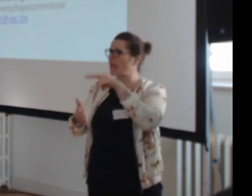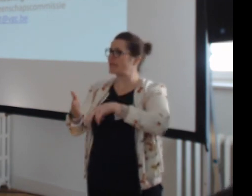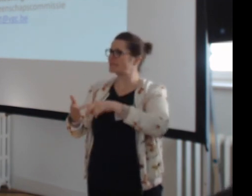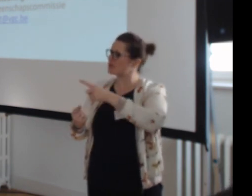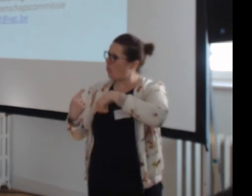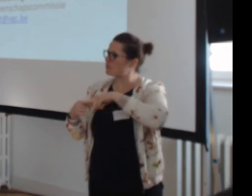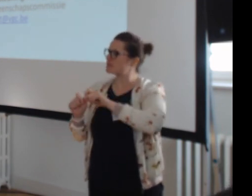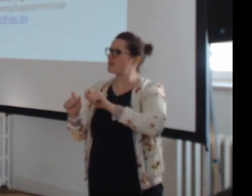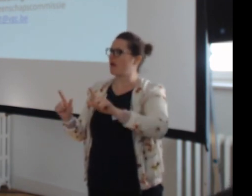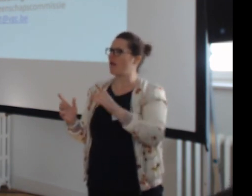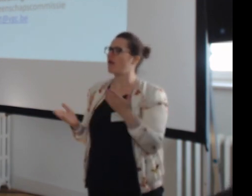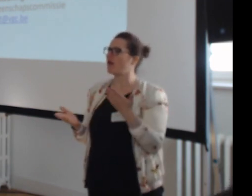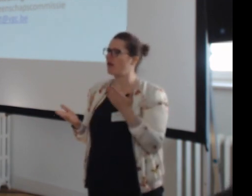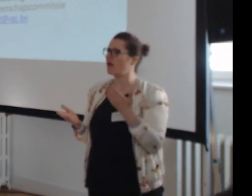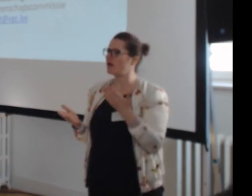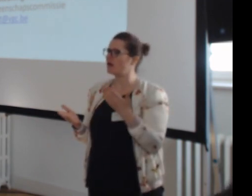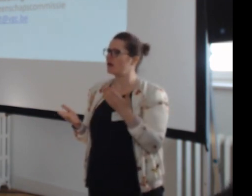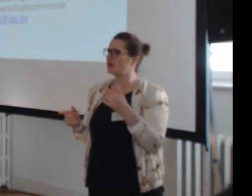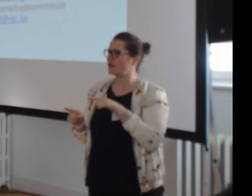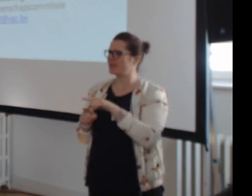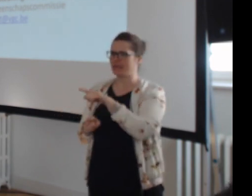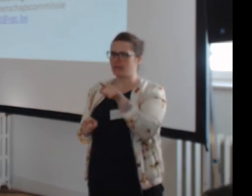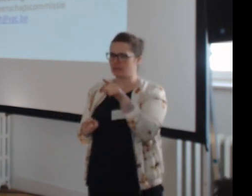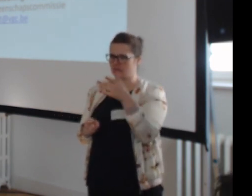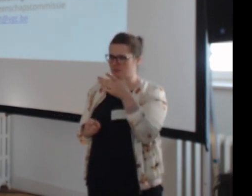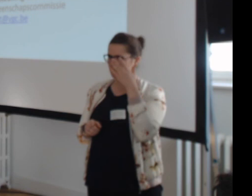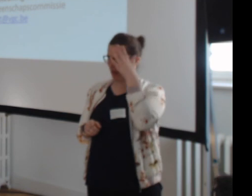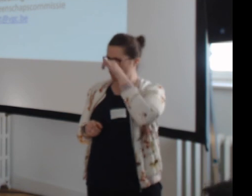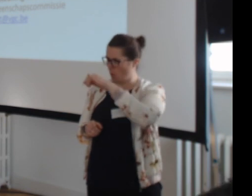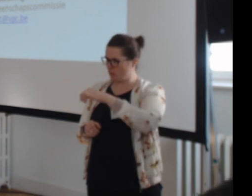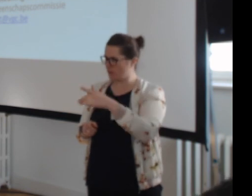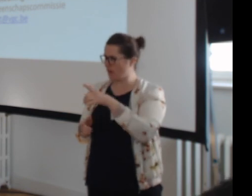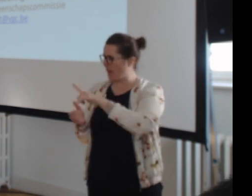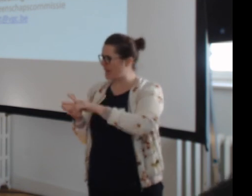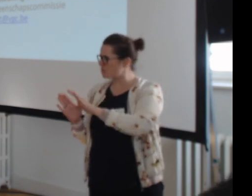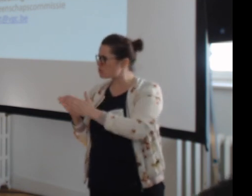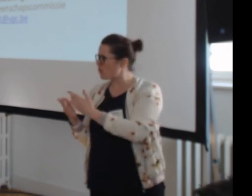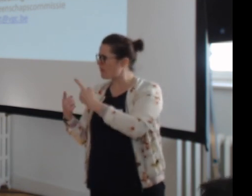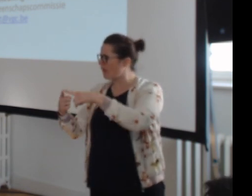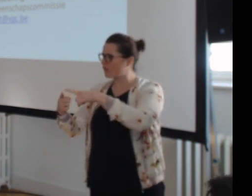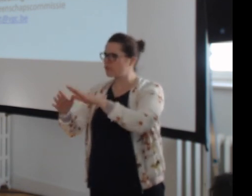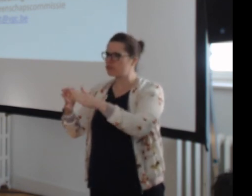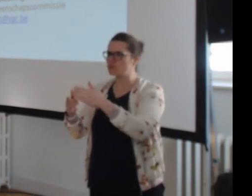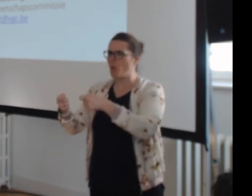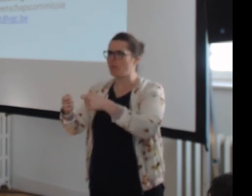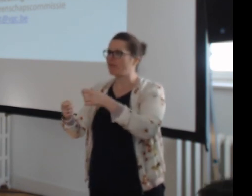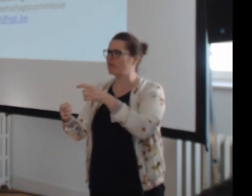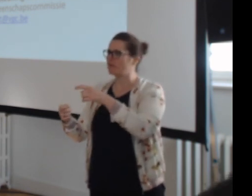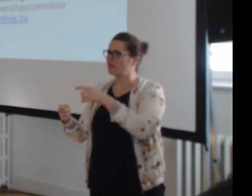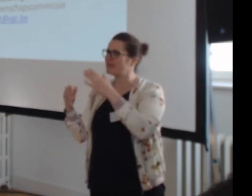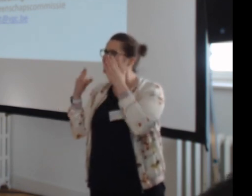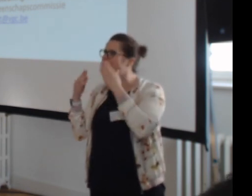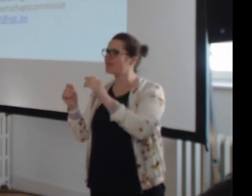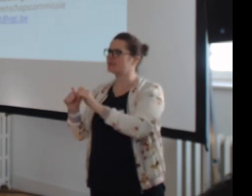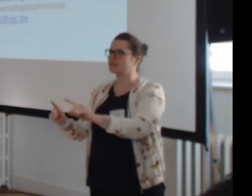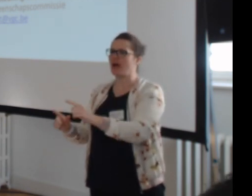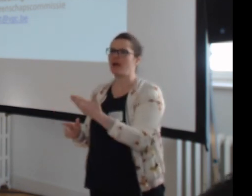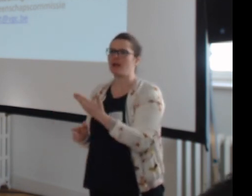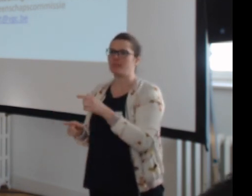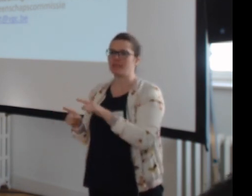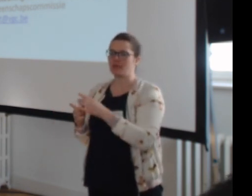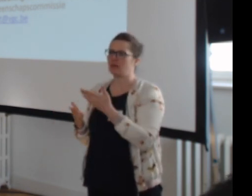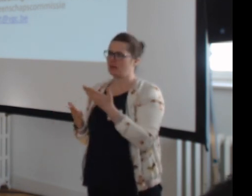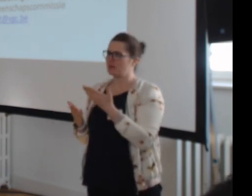in our language, then they never will buy or borrow books in our language. So we have